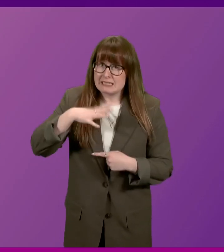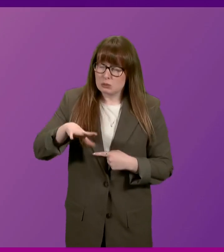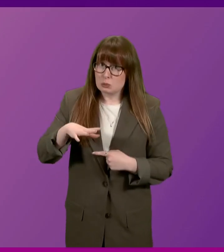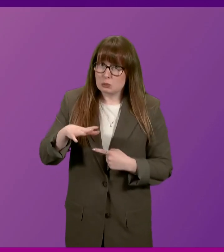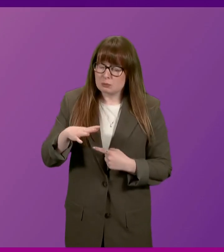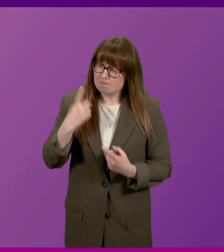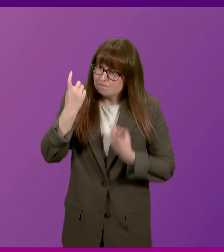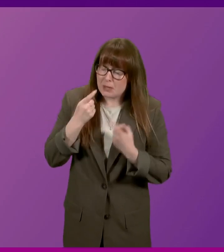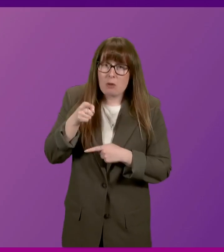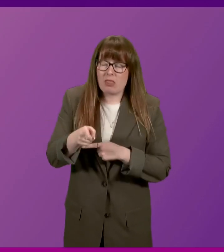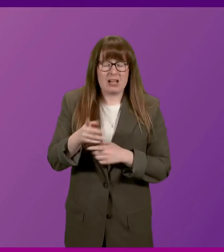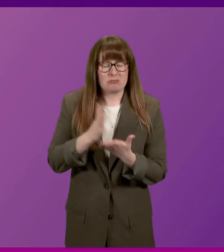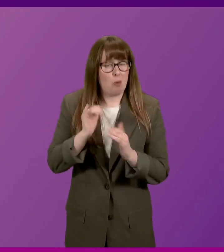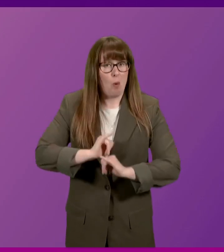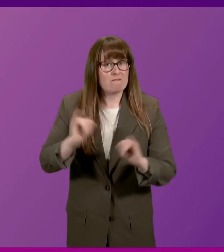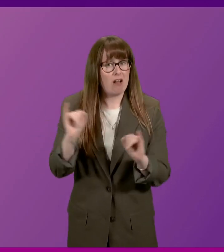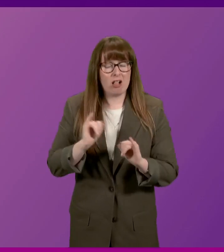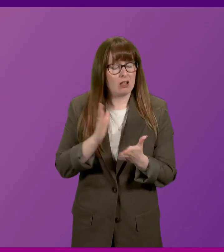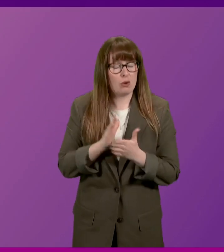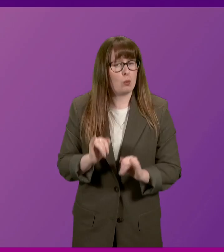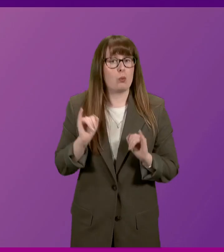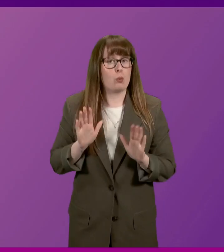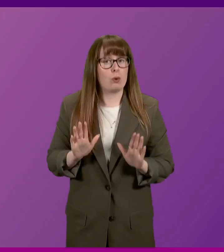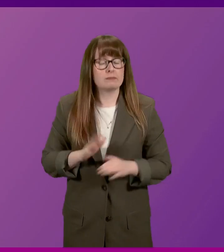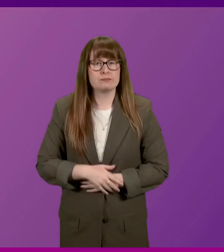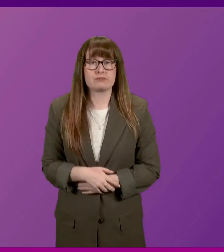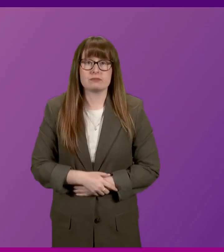committee. It's just outrageous that that's happening.